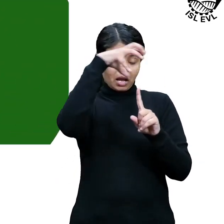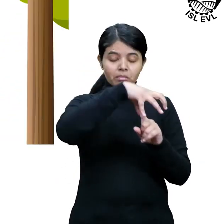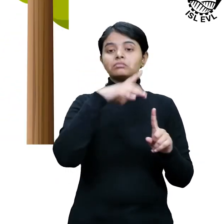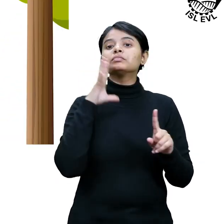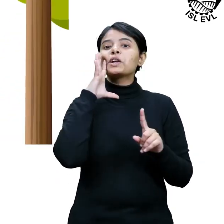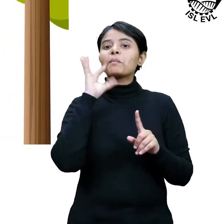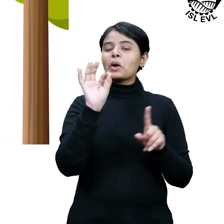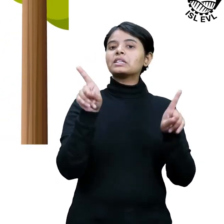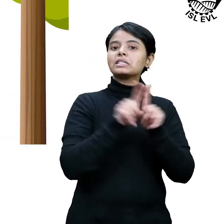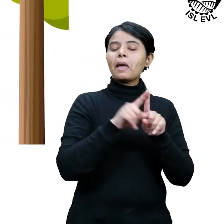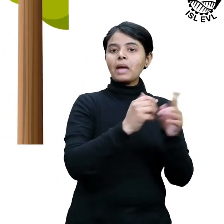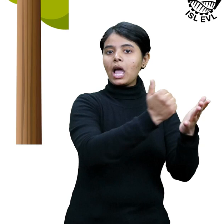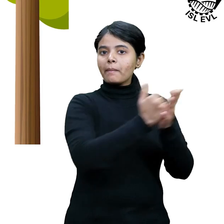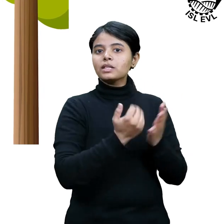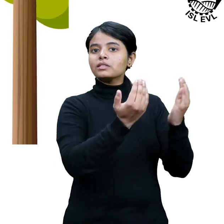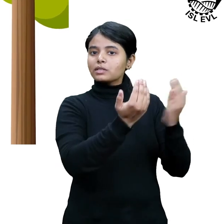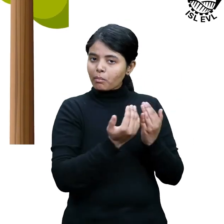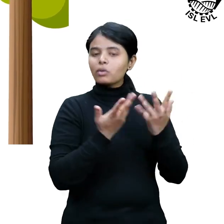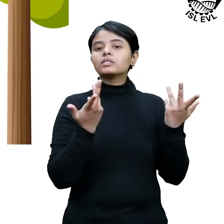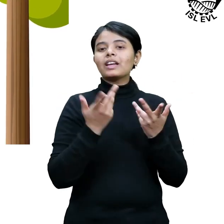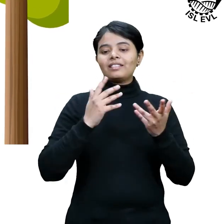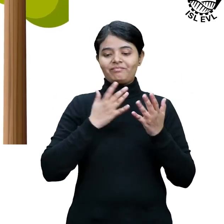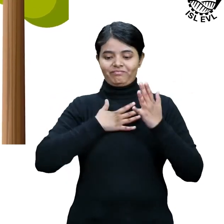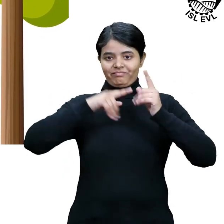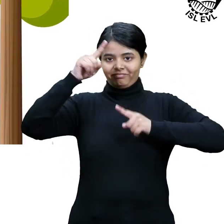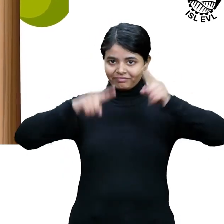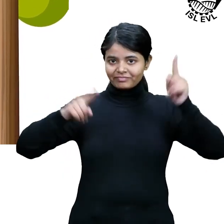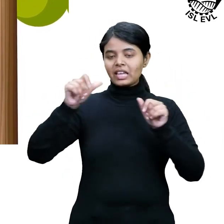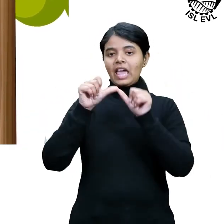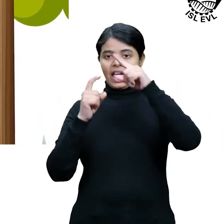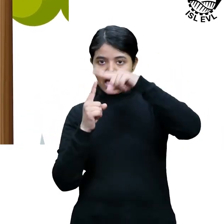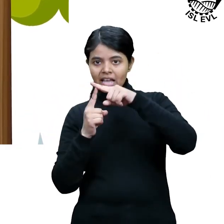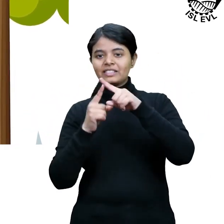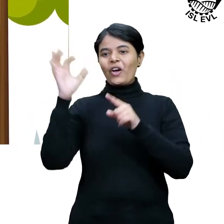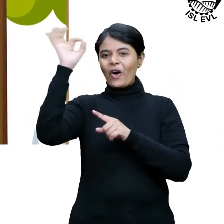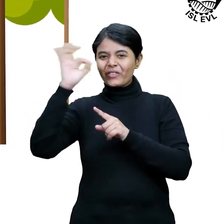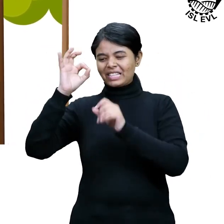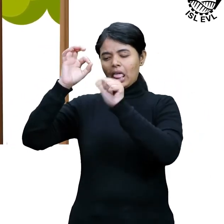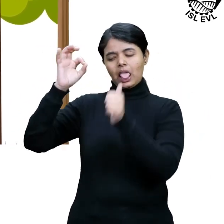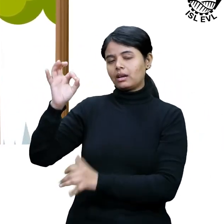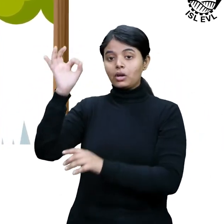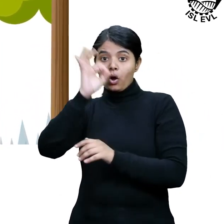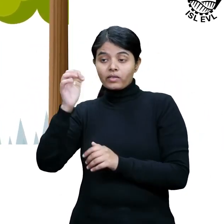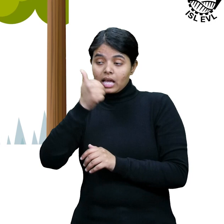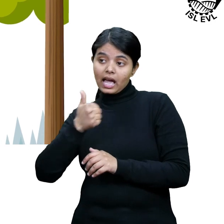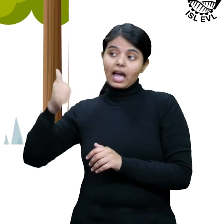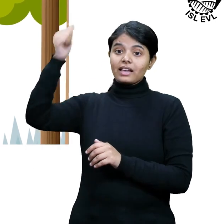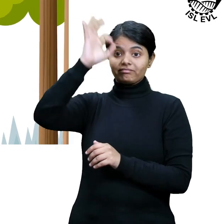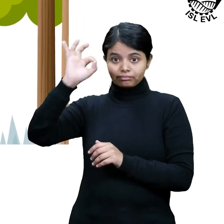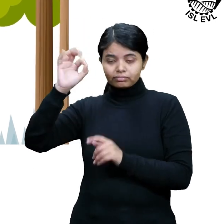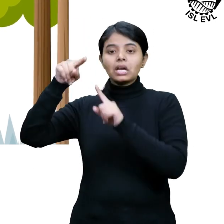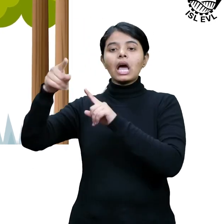levels. The Forest Department has an important role to play in the implementation of the Biodiversity